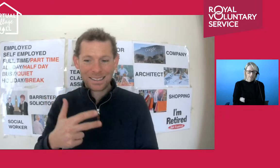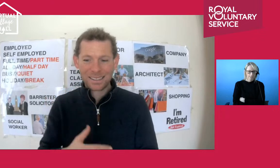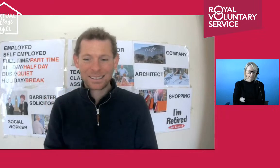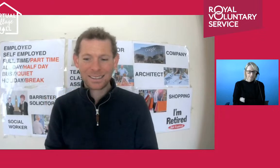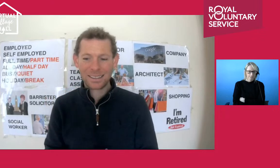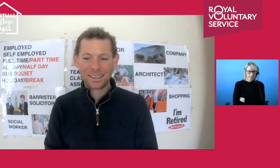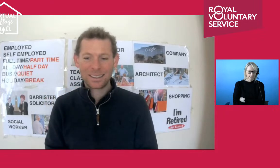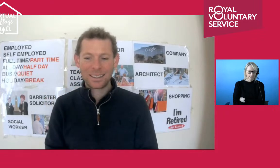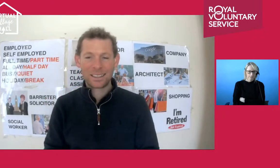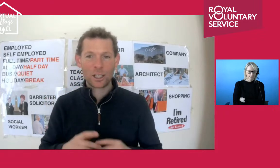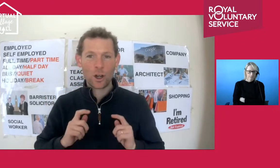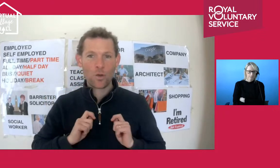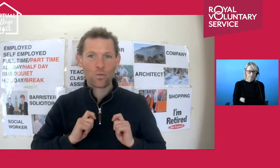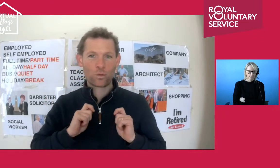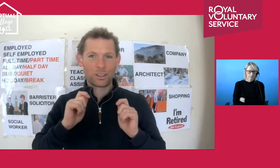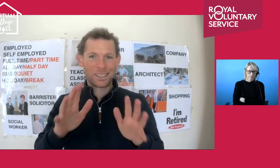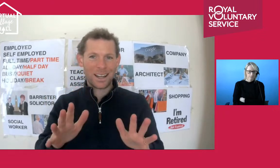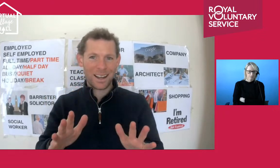Number 8,